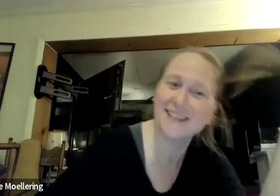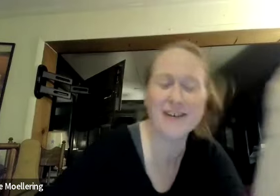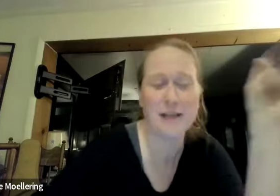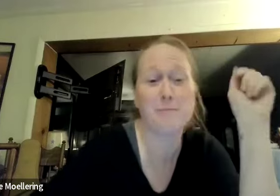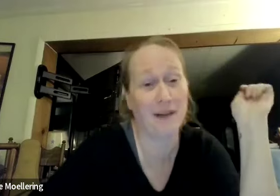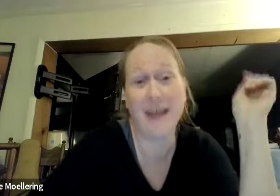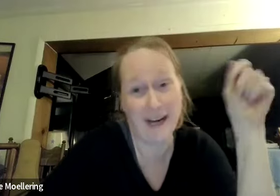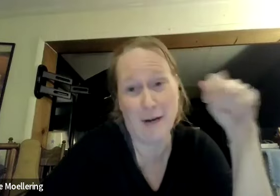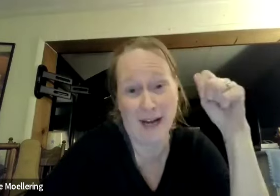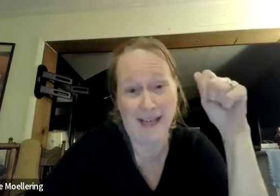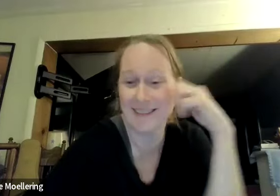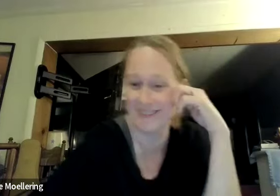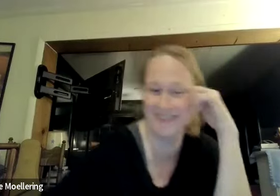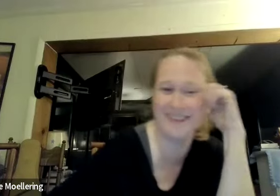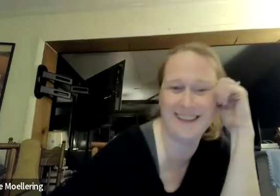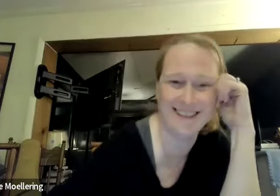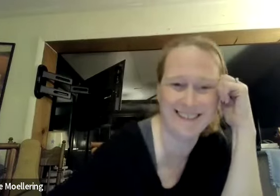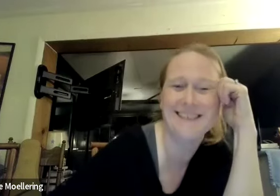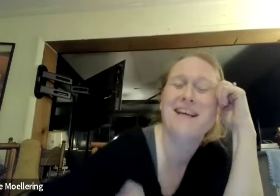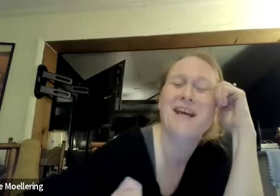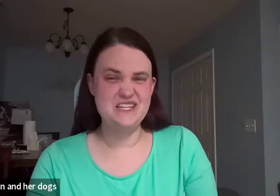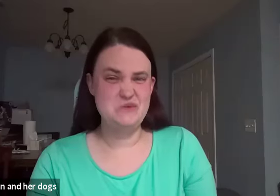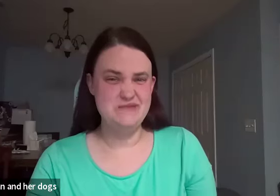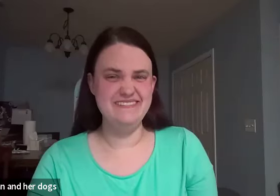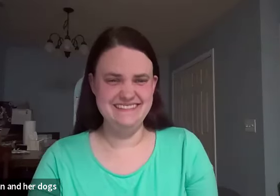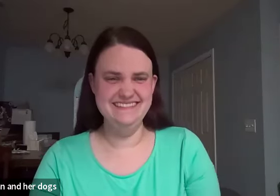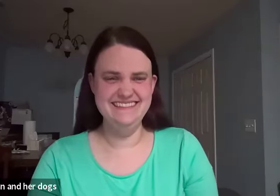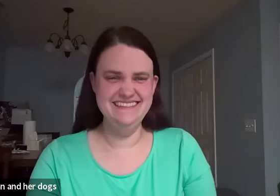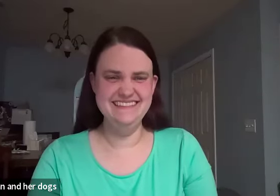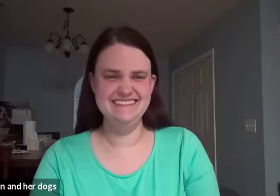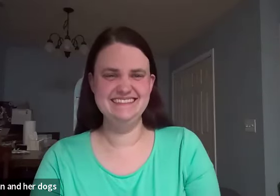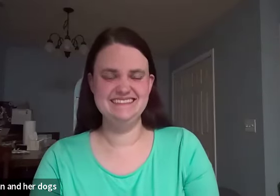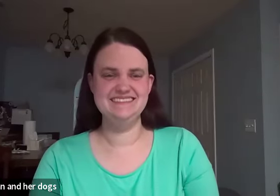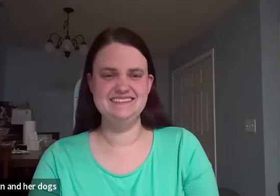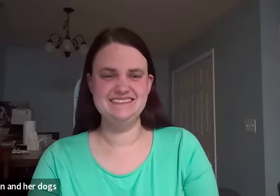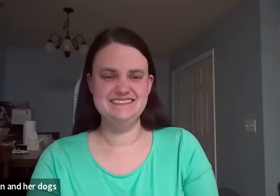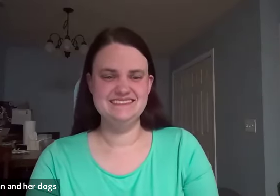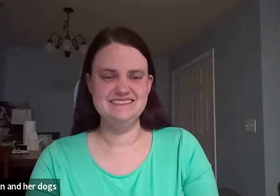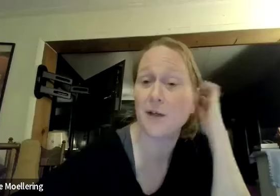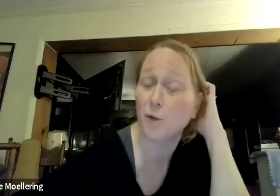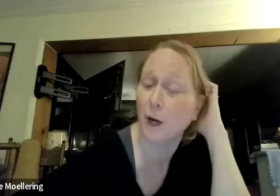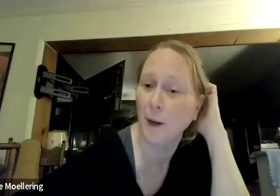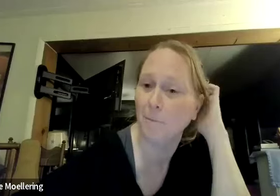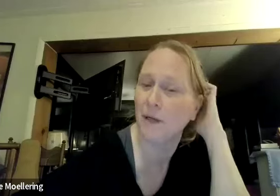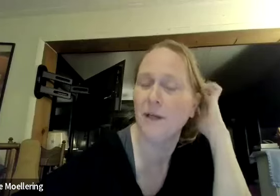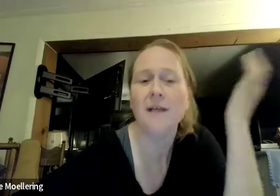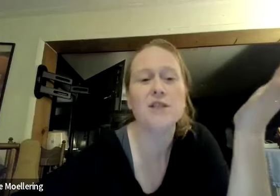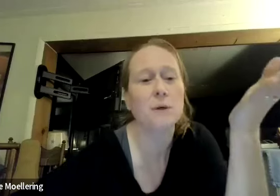you got to spell that out, buddy. And unfortunately, it's But if you've got any, oh, and we had somebody who she worked at